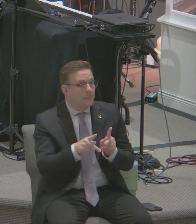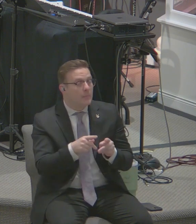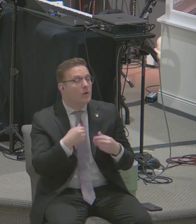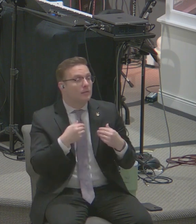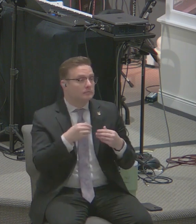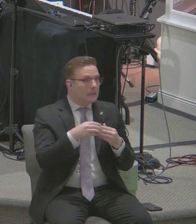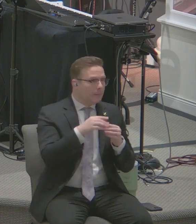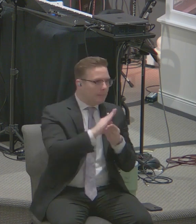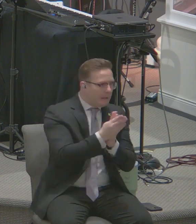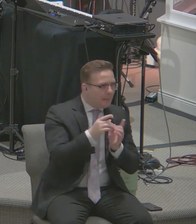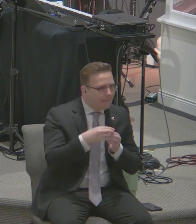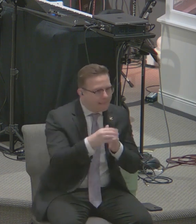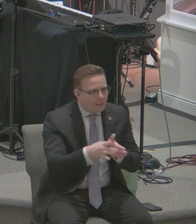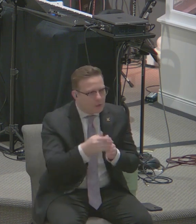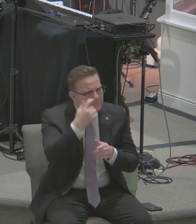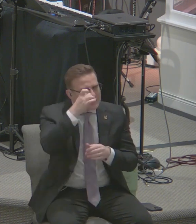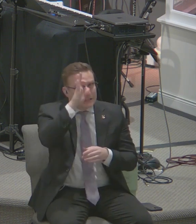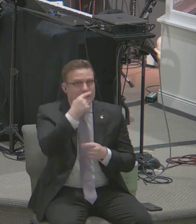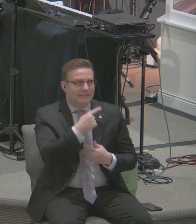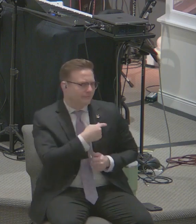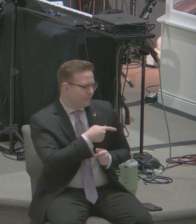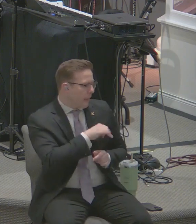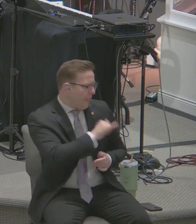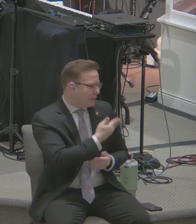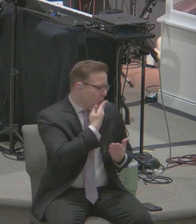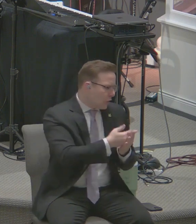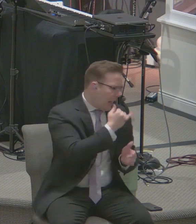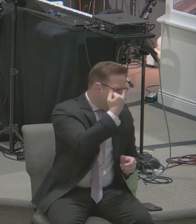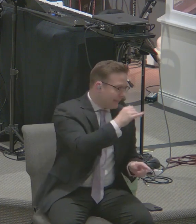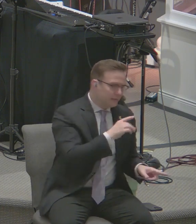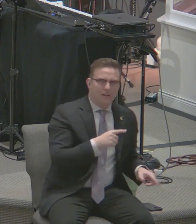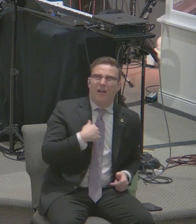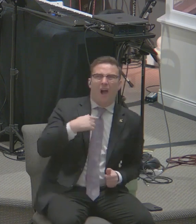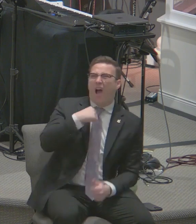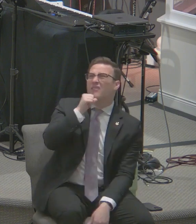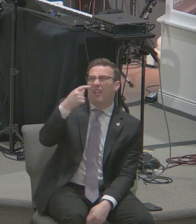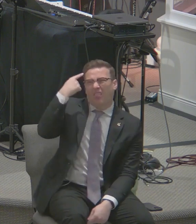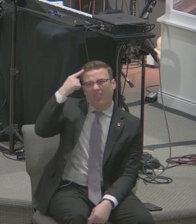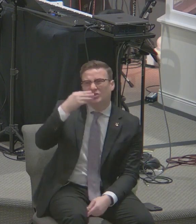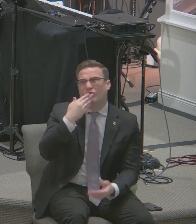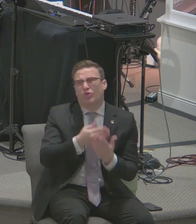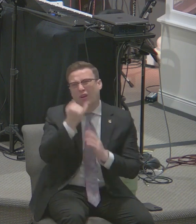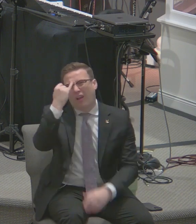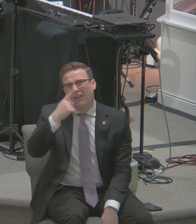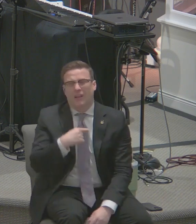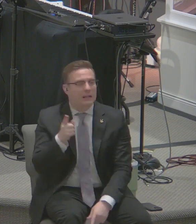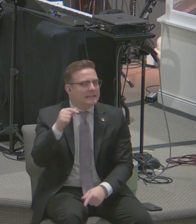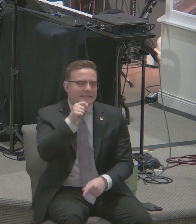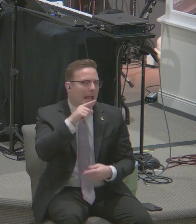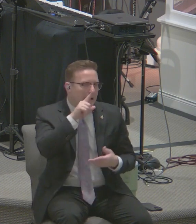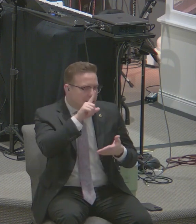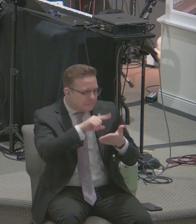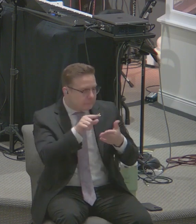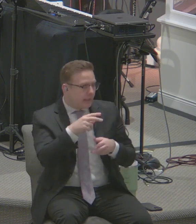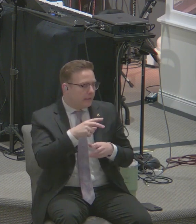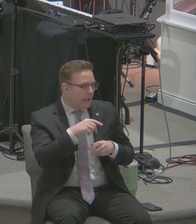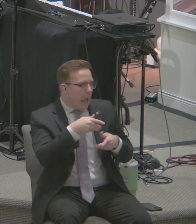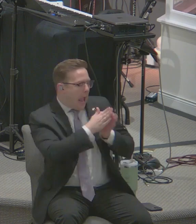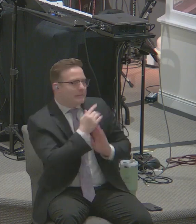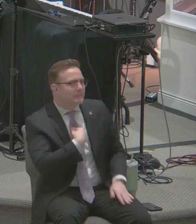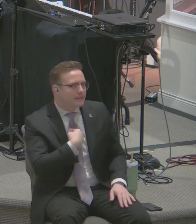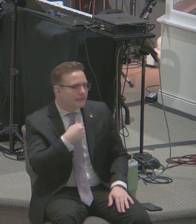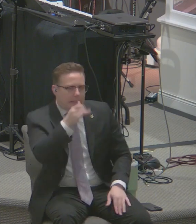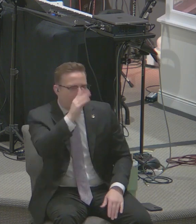about his plan and what he thinks is a good idea, not what I think is a good idea. He did not check in with me.